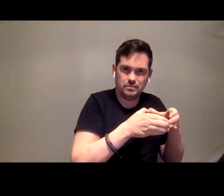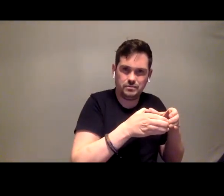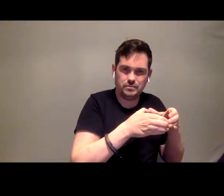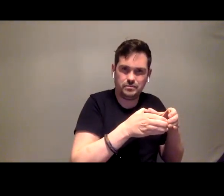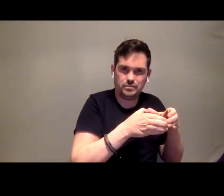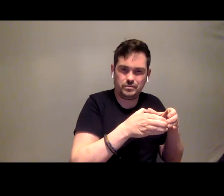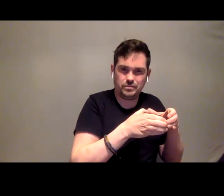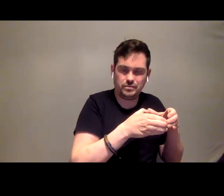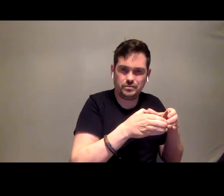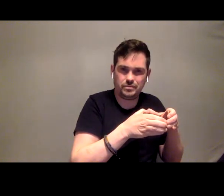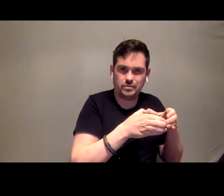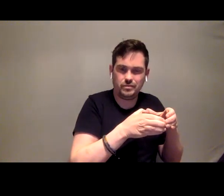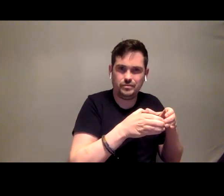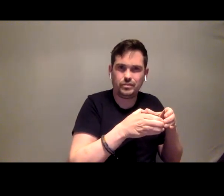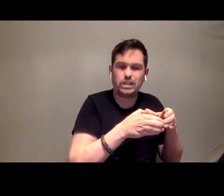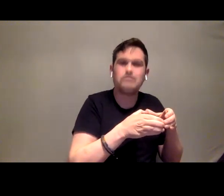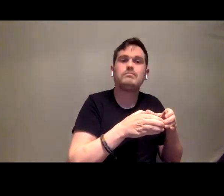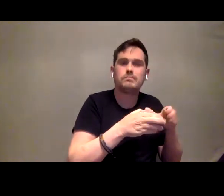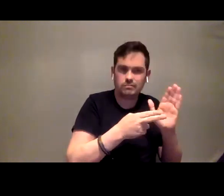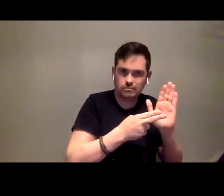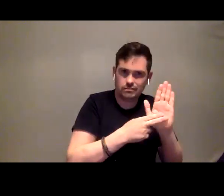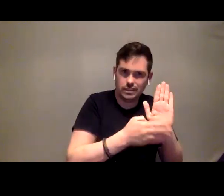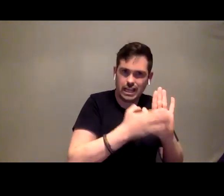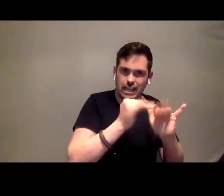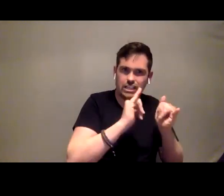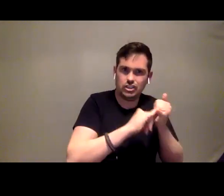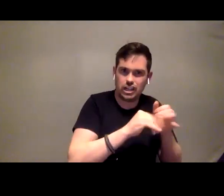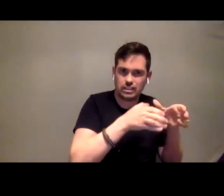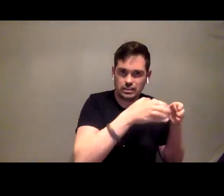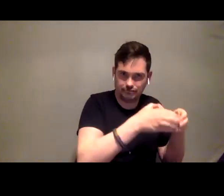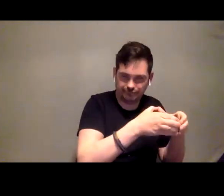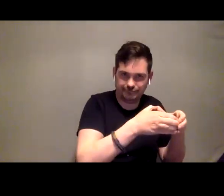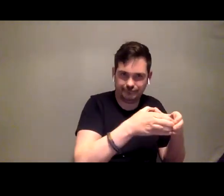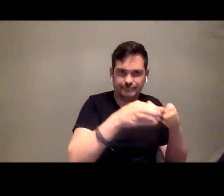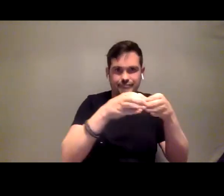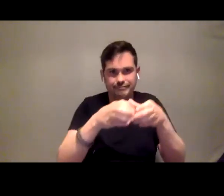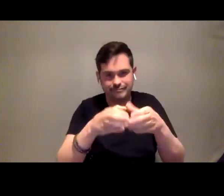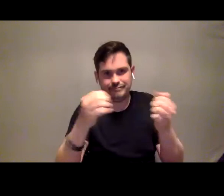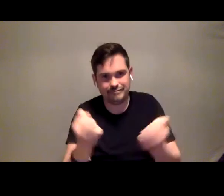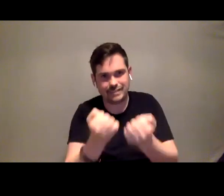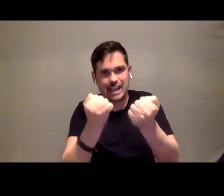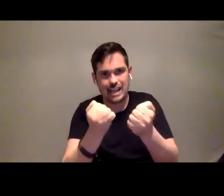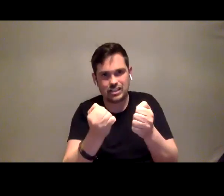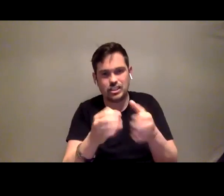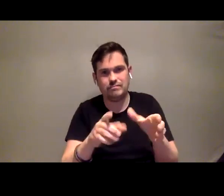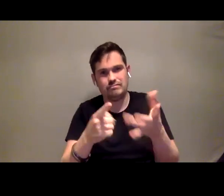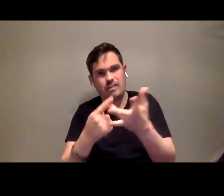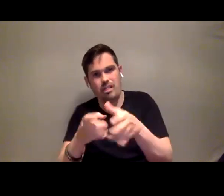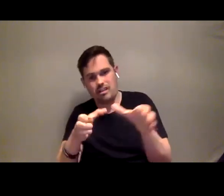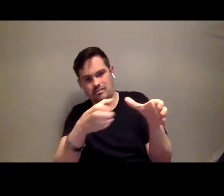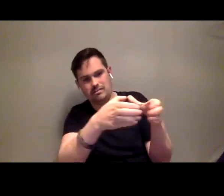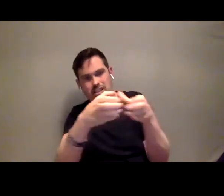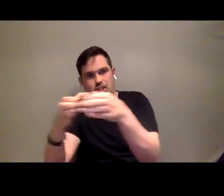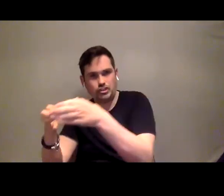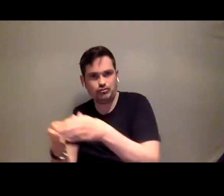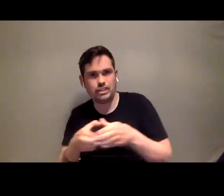struggles, from the NHS through to people working in, the energy industry and others. And I think